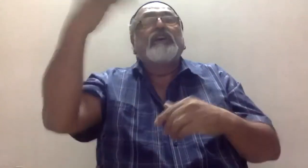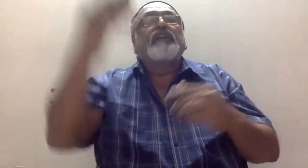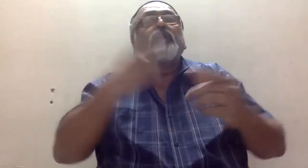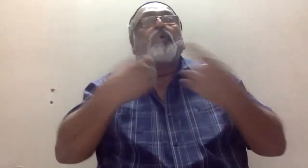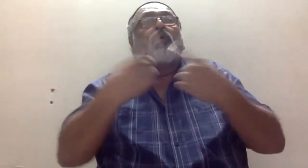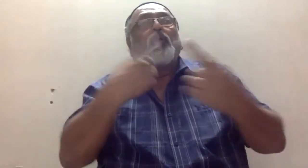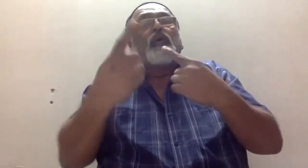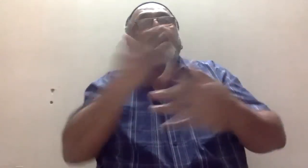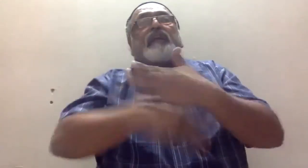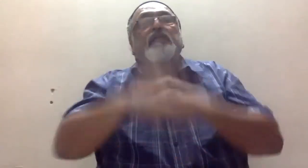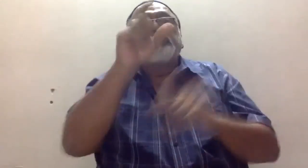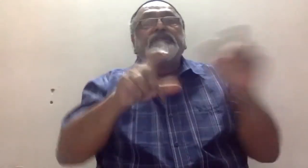point.